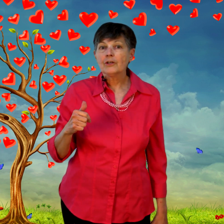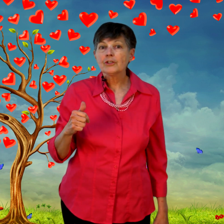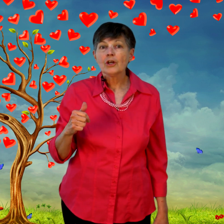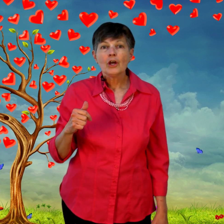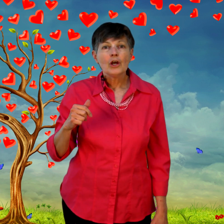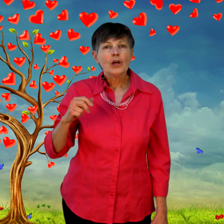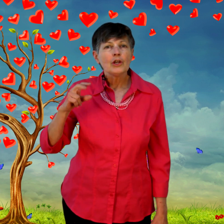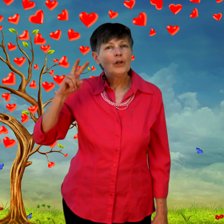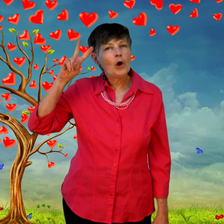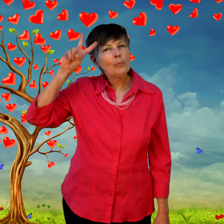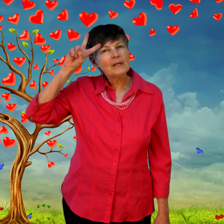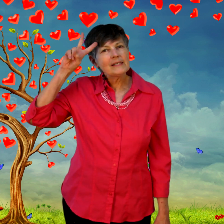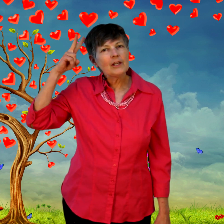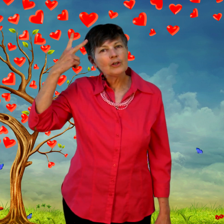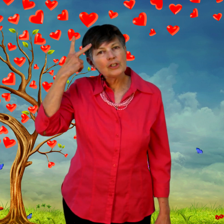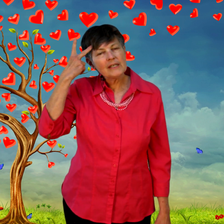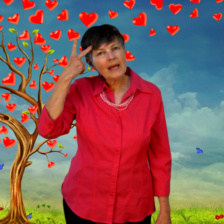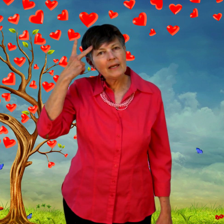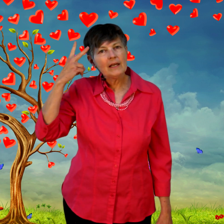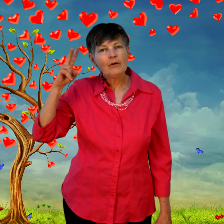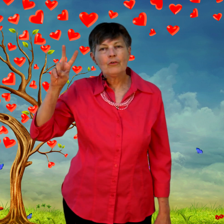There's no misunderstanding. Now for